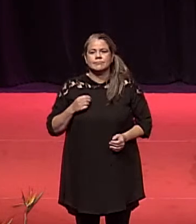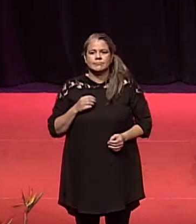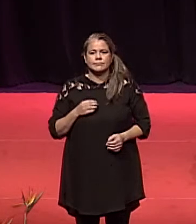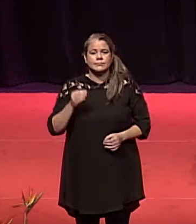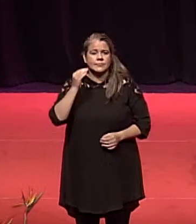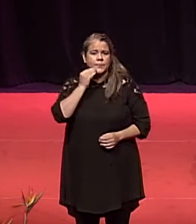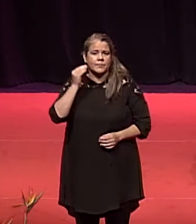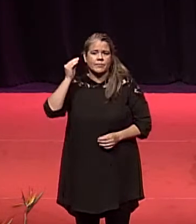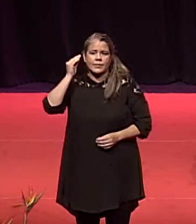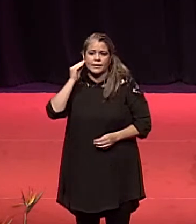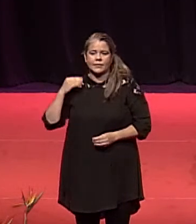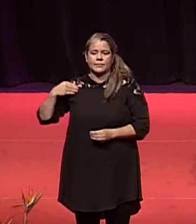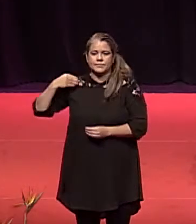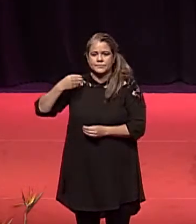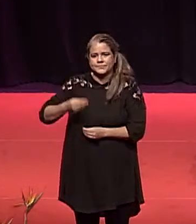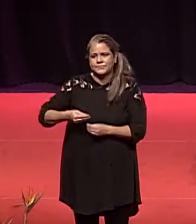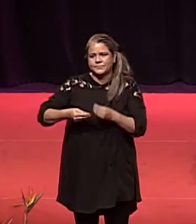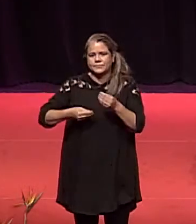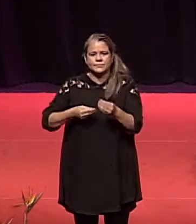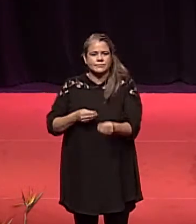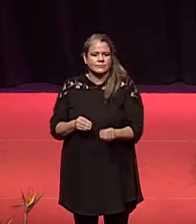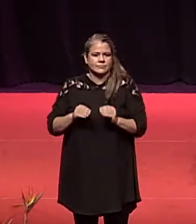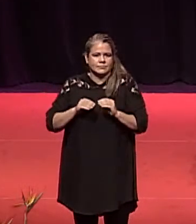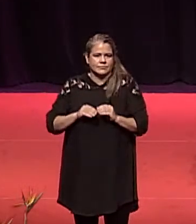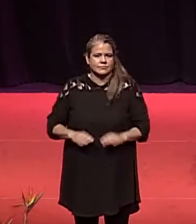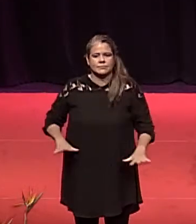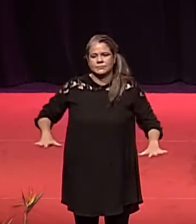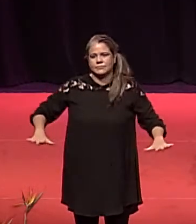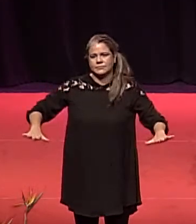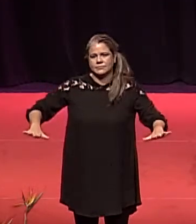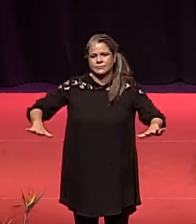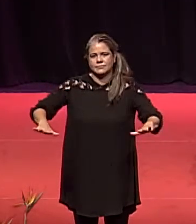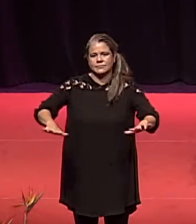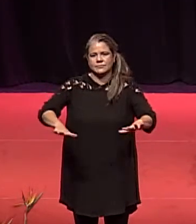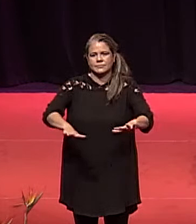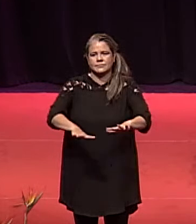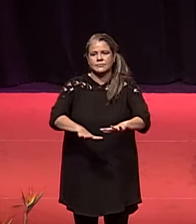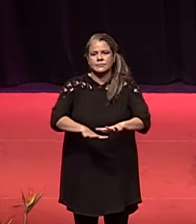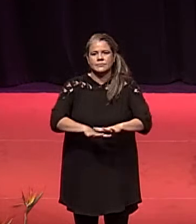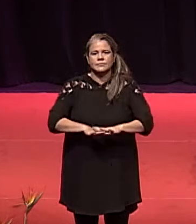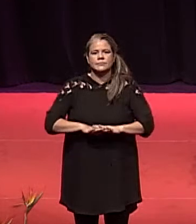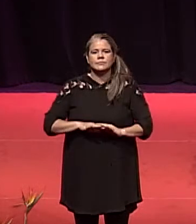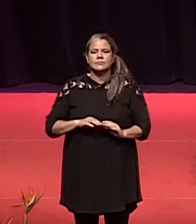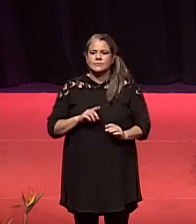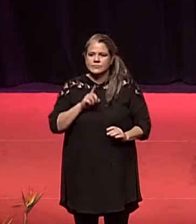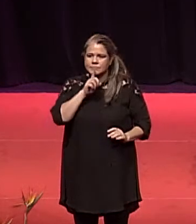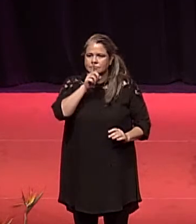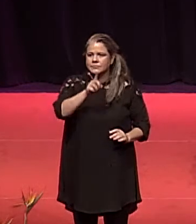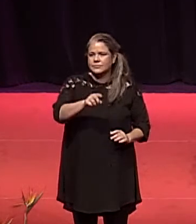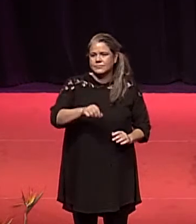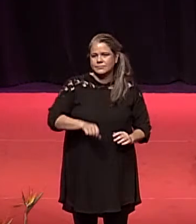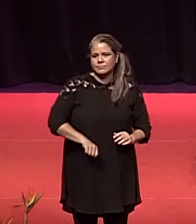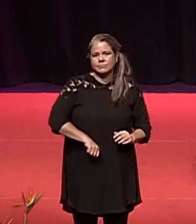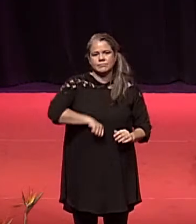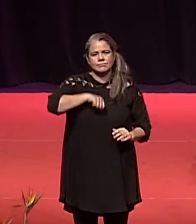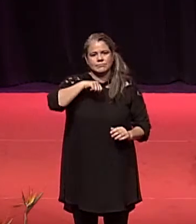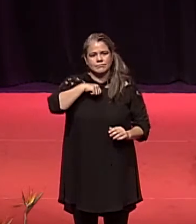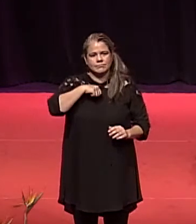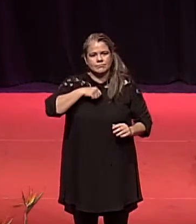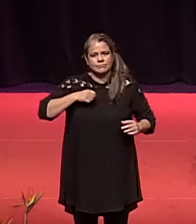Canada, our home and native land,